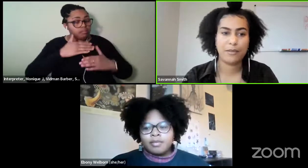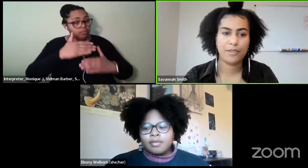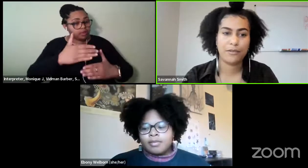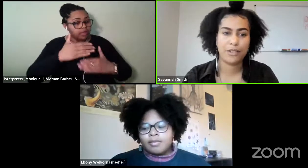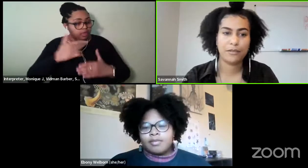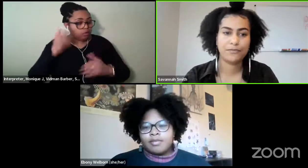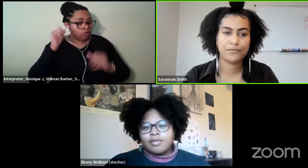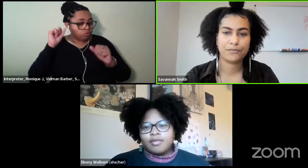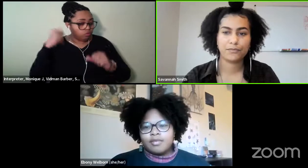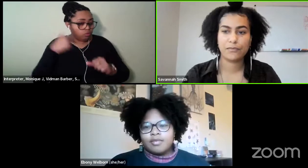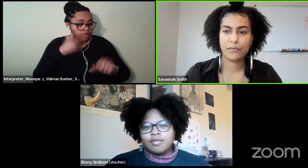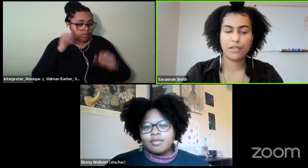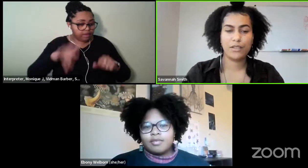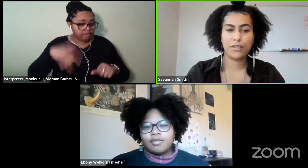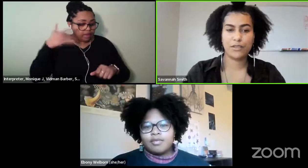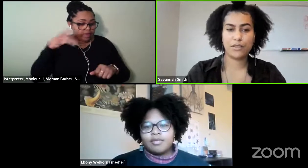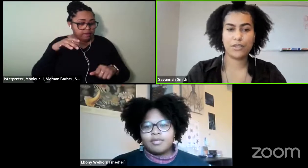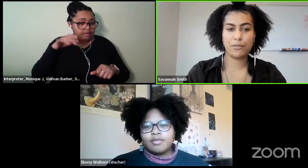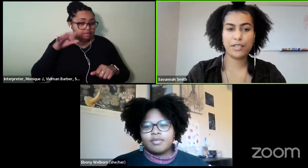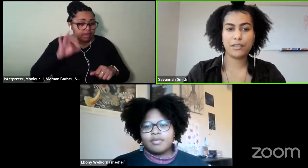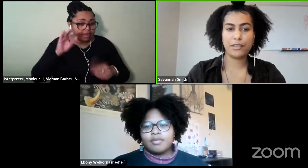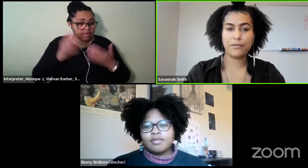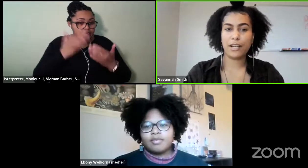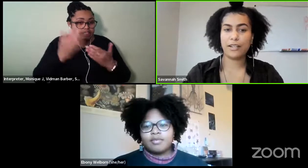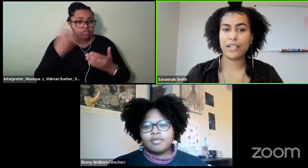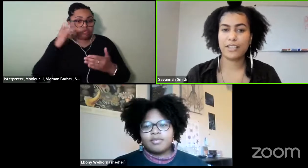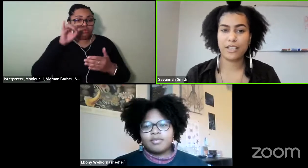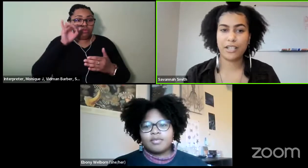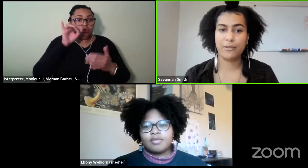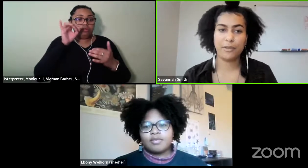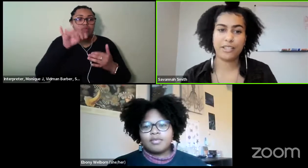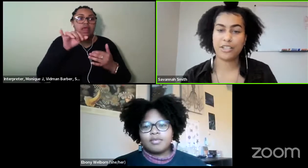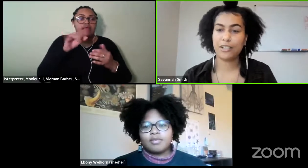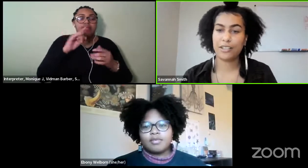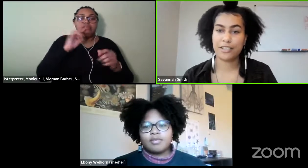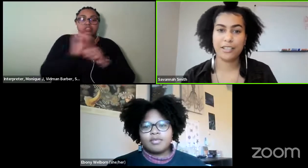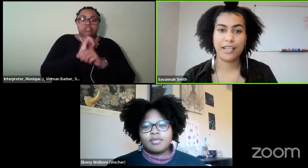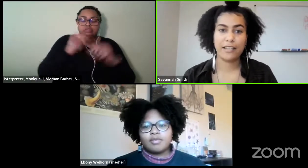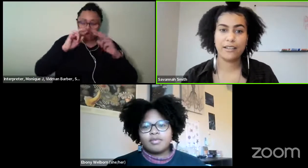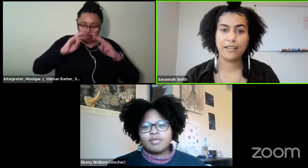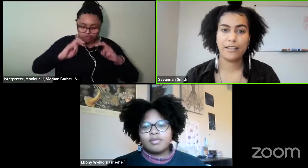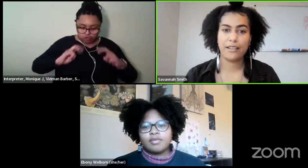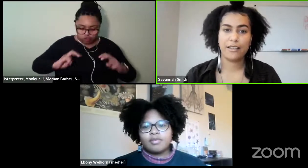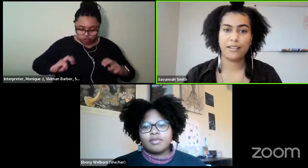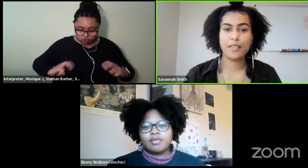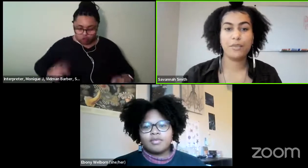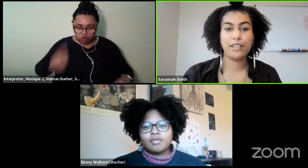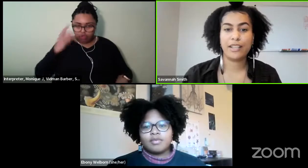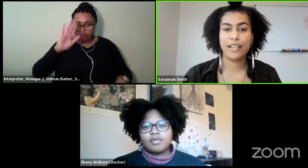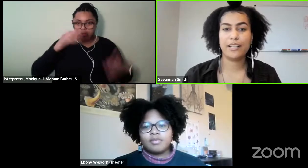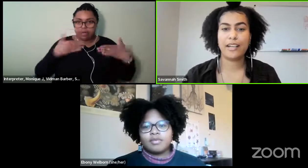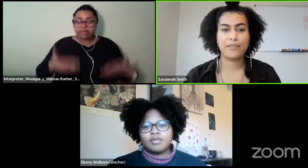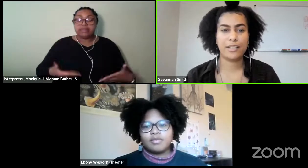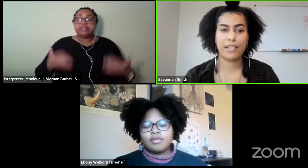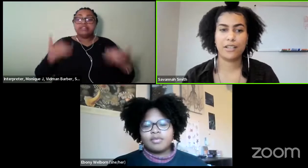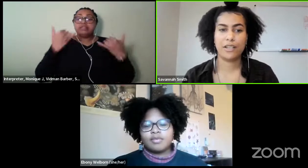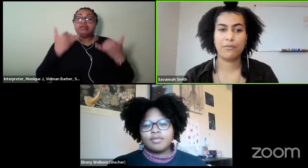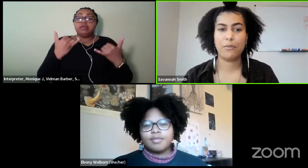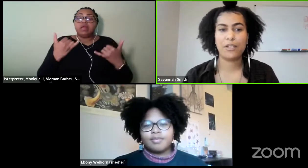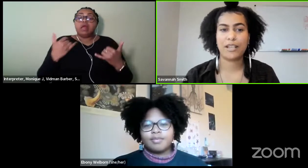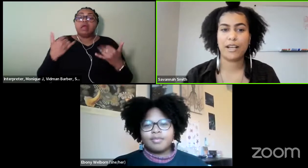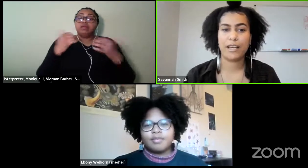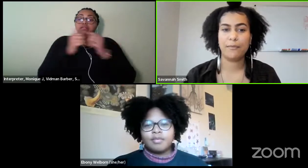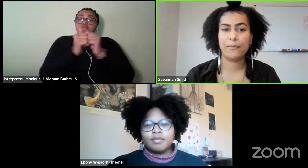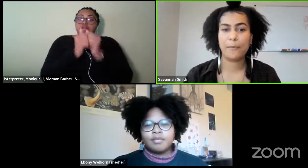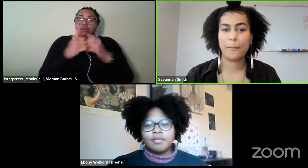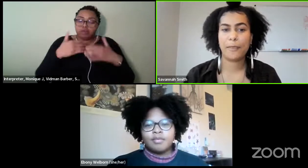the ultimate observer. So to really solidify our connection with each other here today, let's breathe in and out together